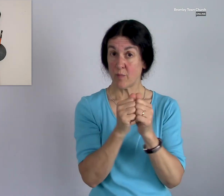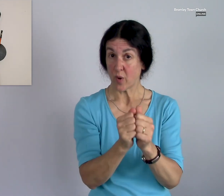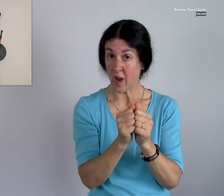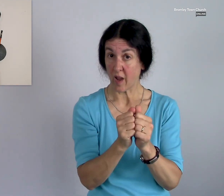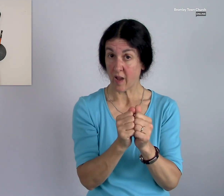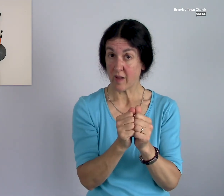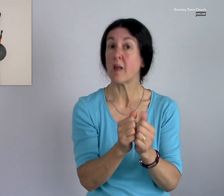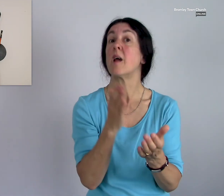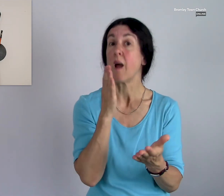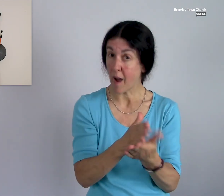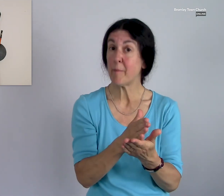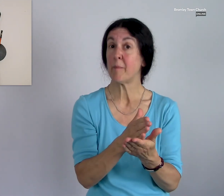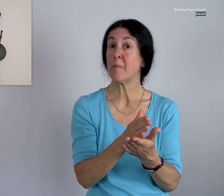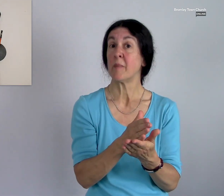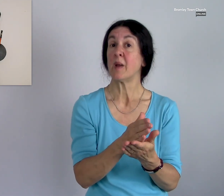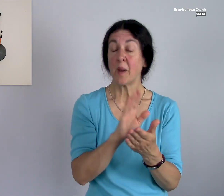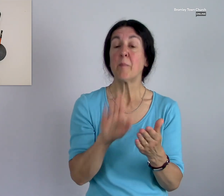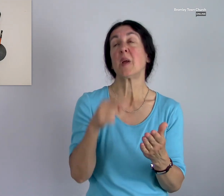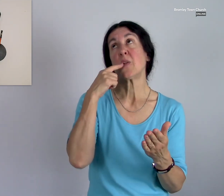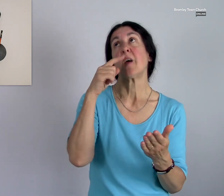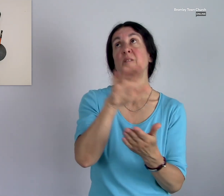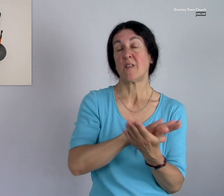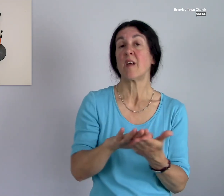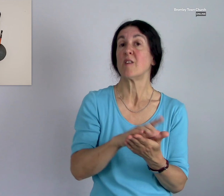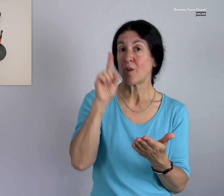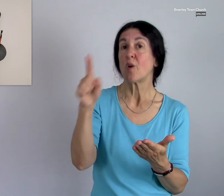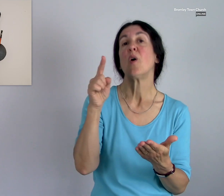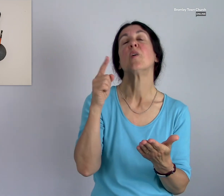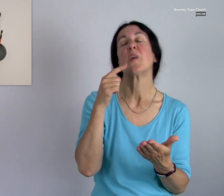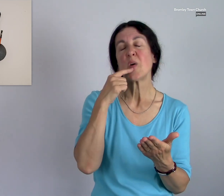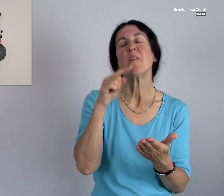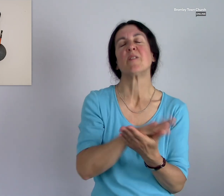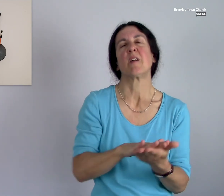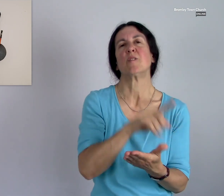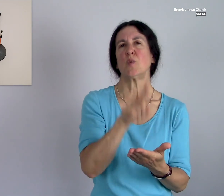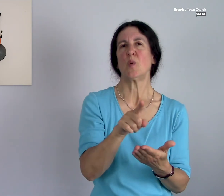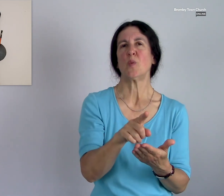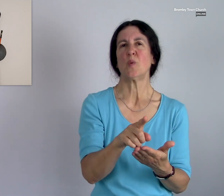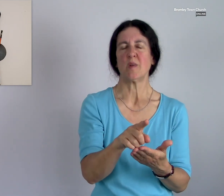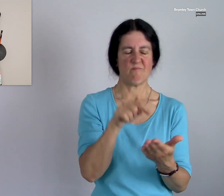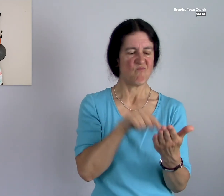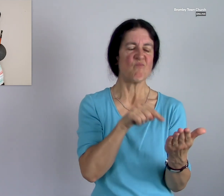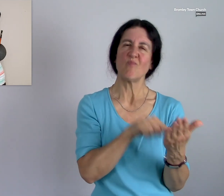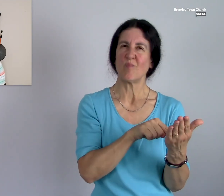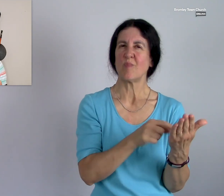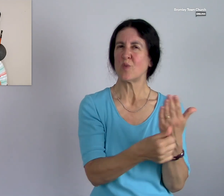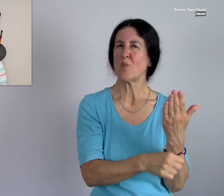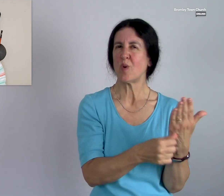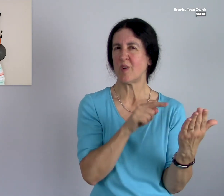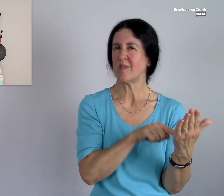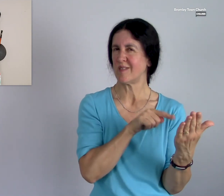then be convinced. Know that He has forgiven you, because that's His word. Amen.